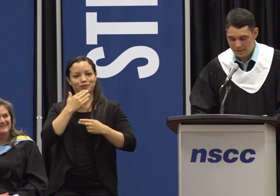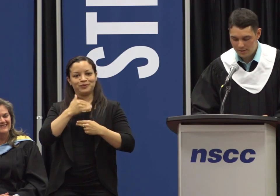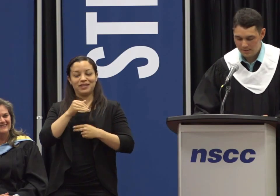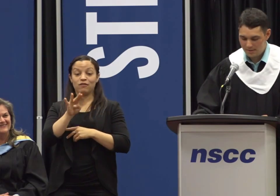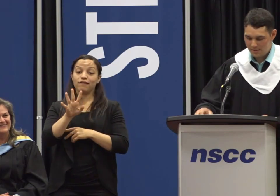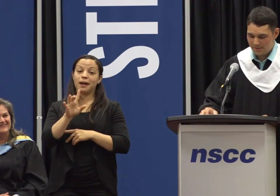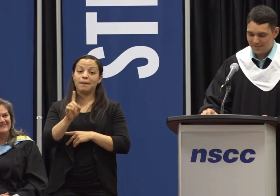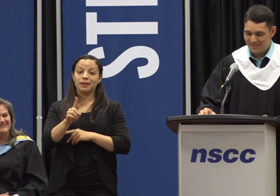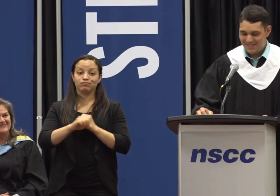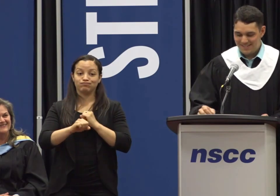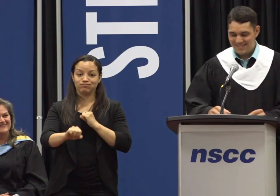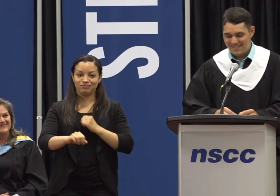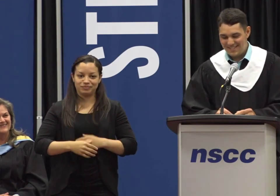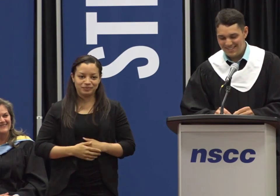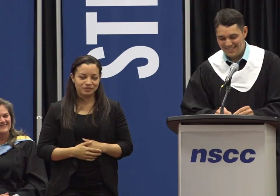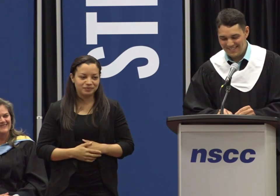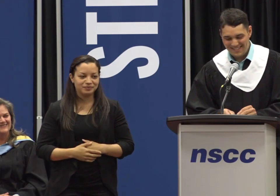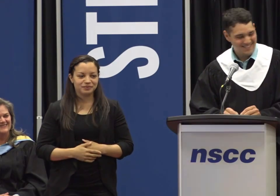45 minutes.